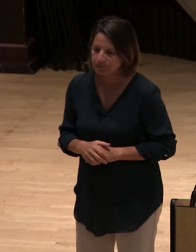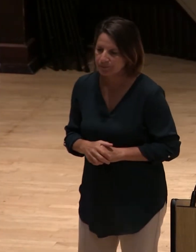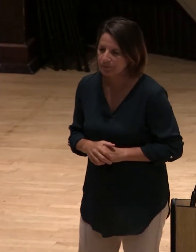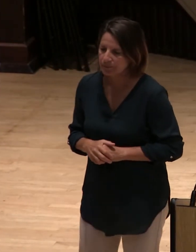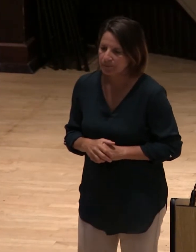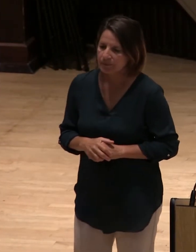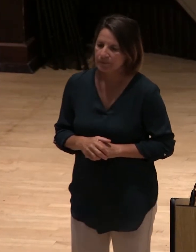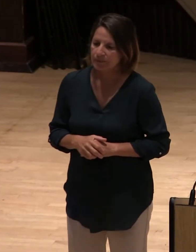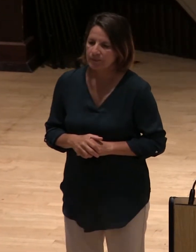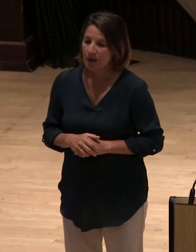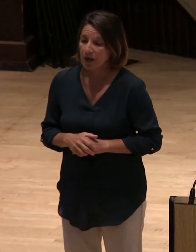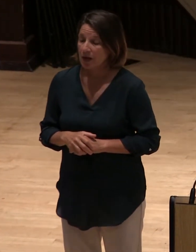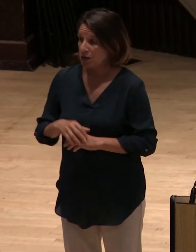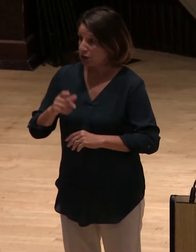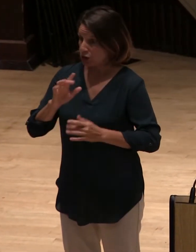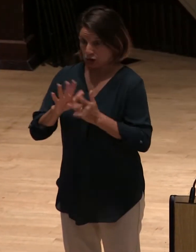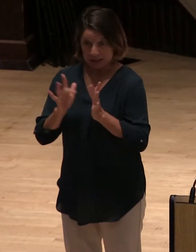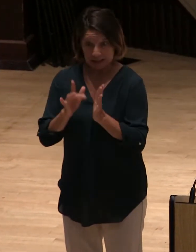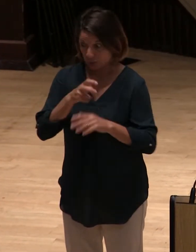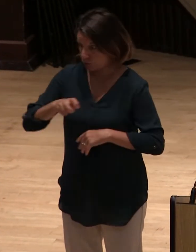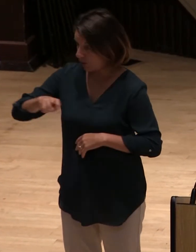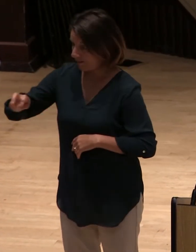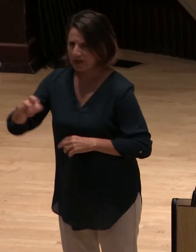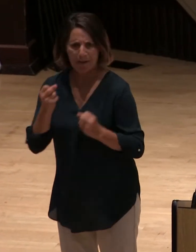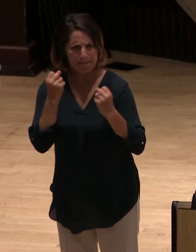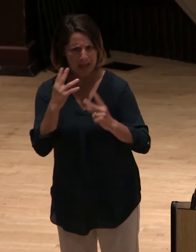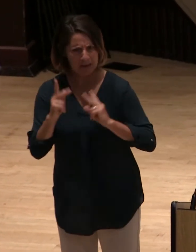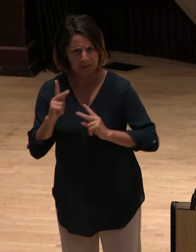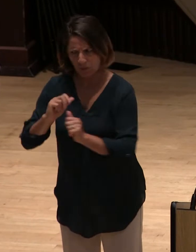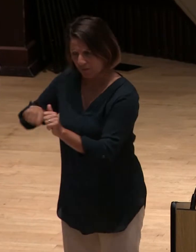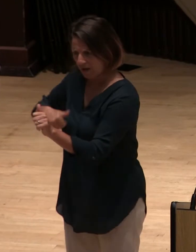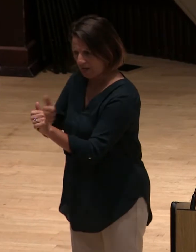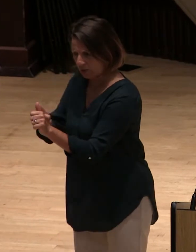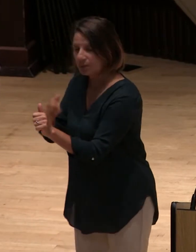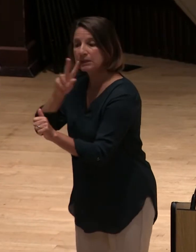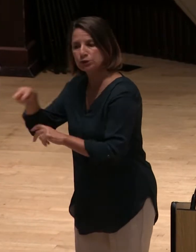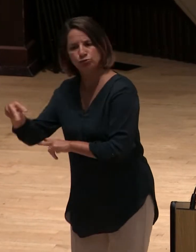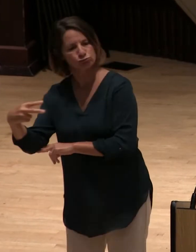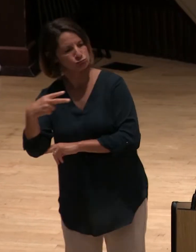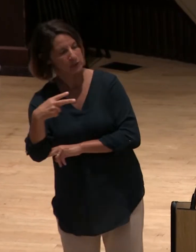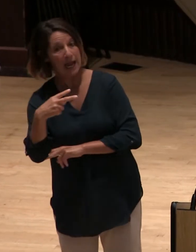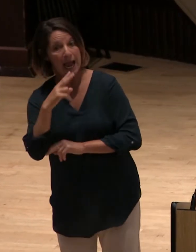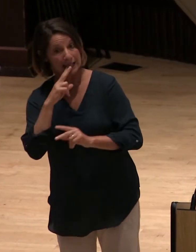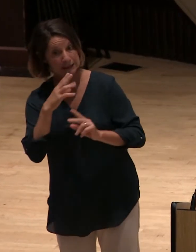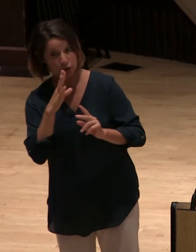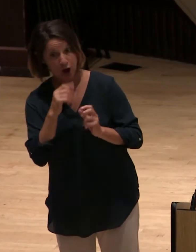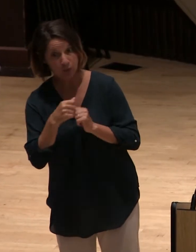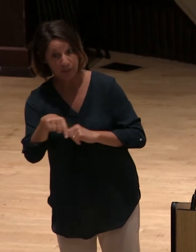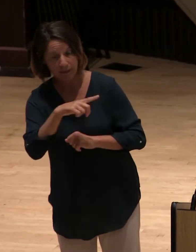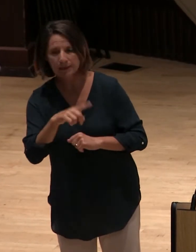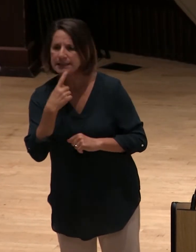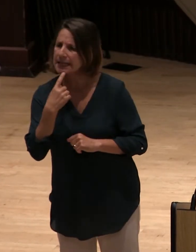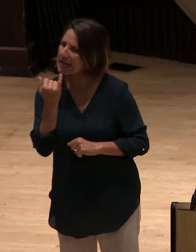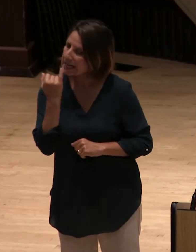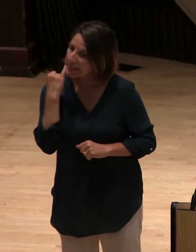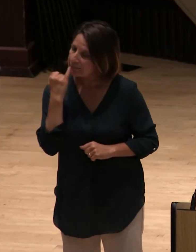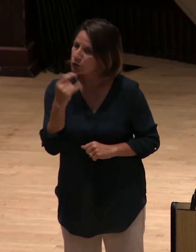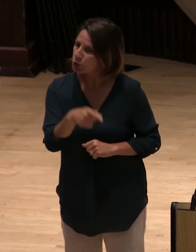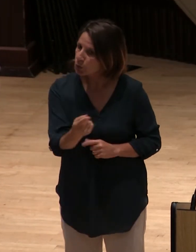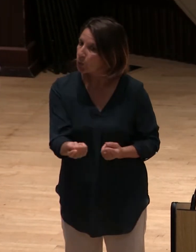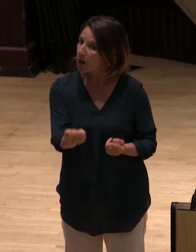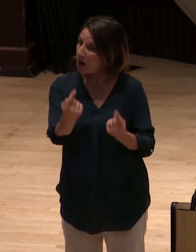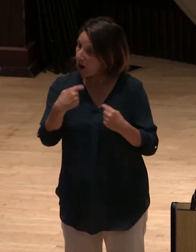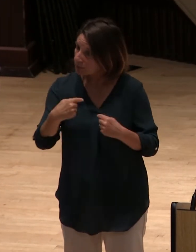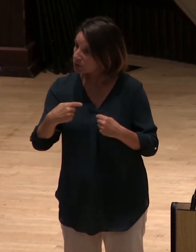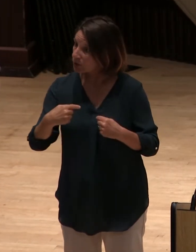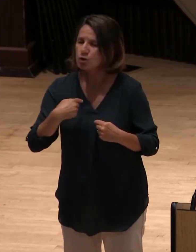Great crowds were traveling with Jesus, and he turned and addressed them. If any of you come to me and do not hate